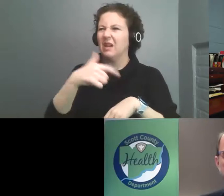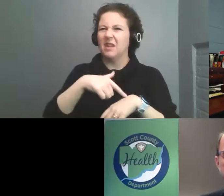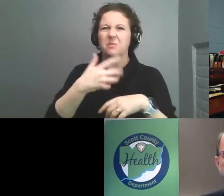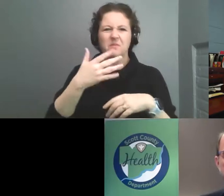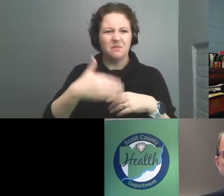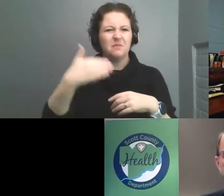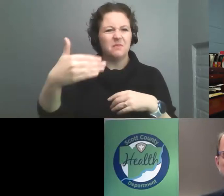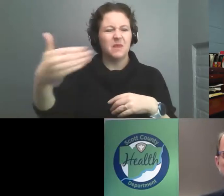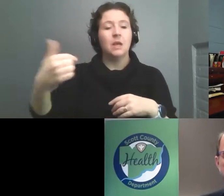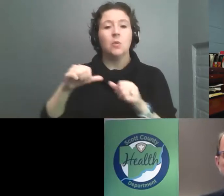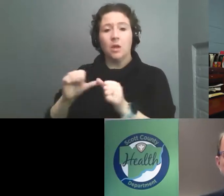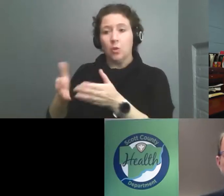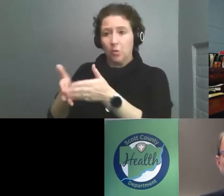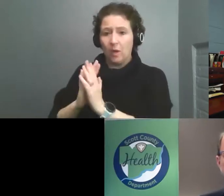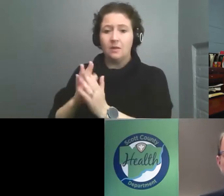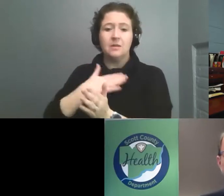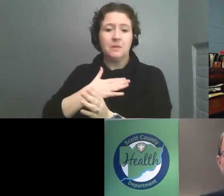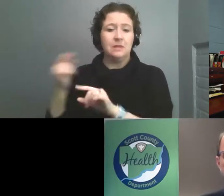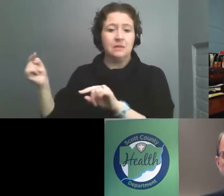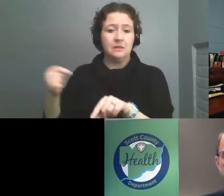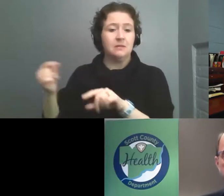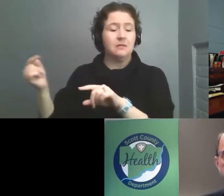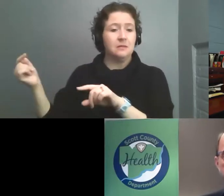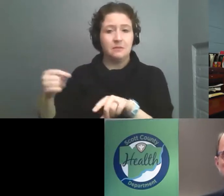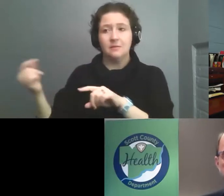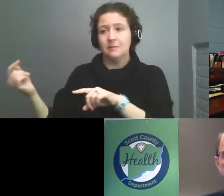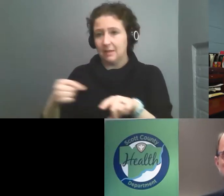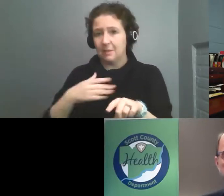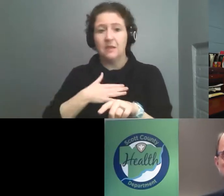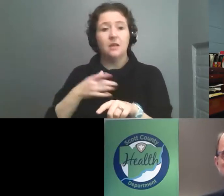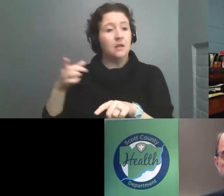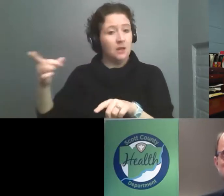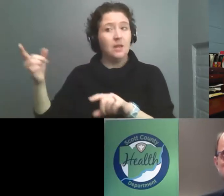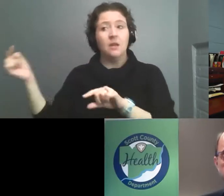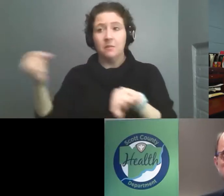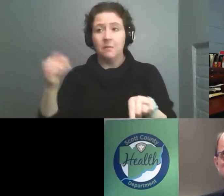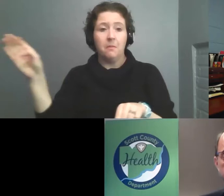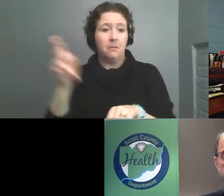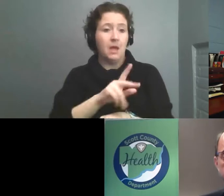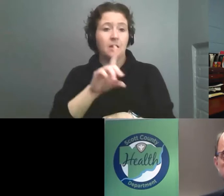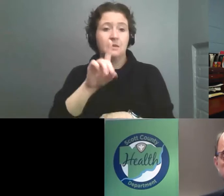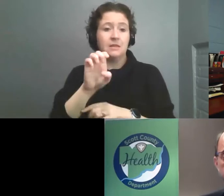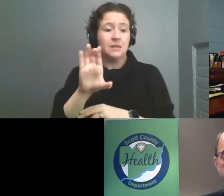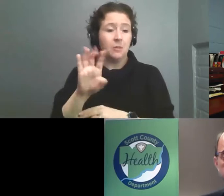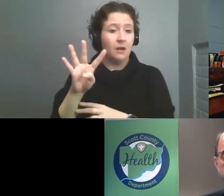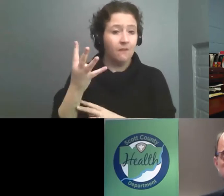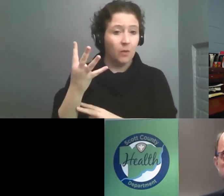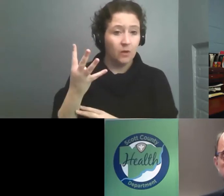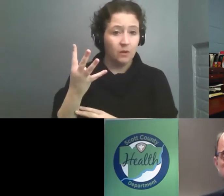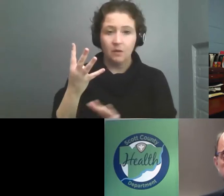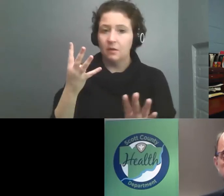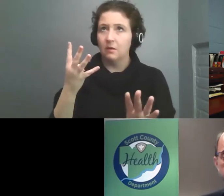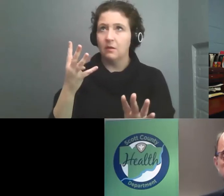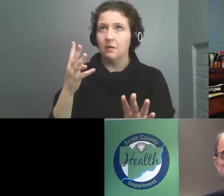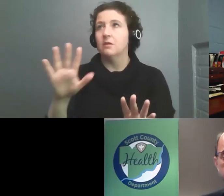continue to request that resource at every opportunity, and they are coming back December 4th. I'm sorry, it's